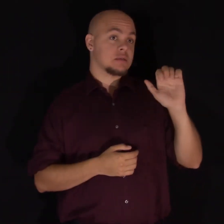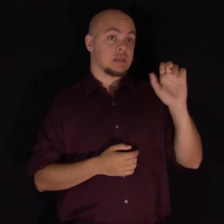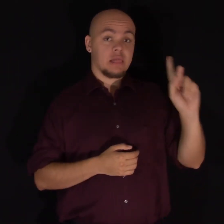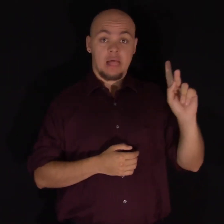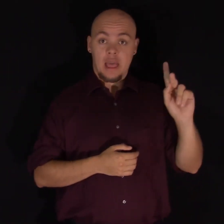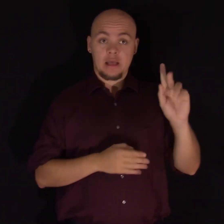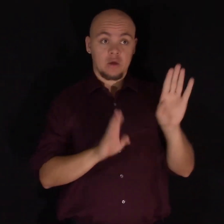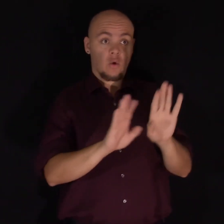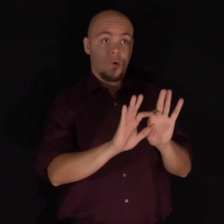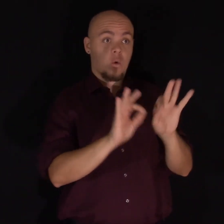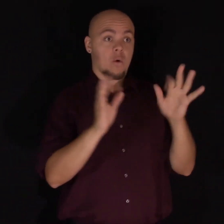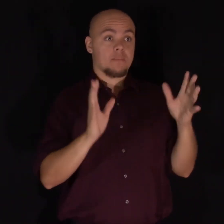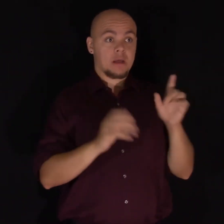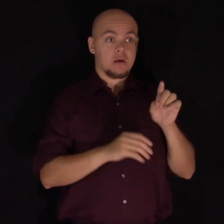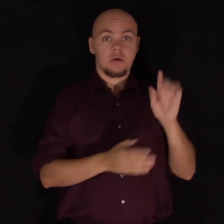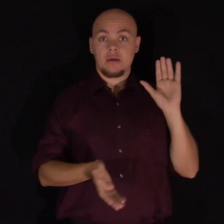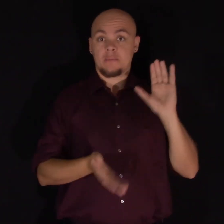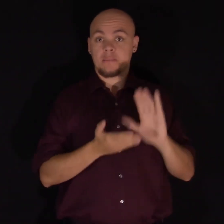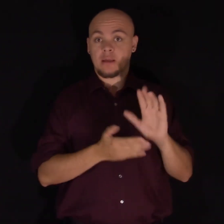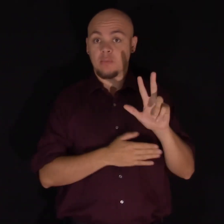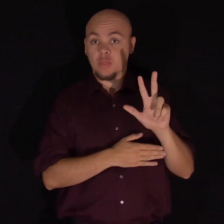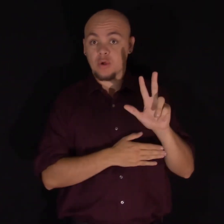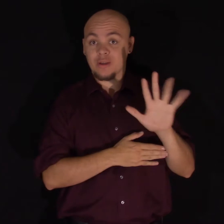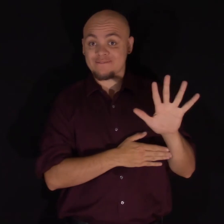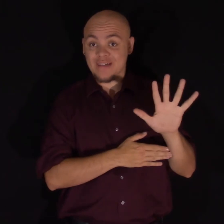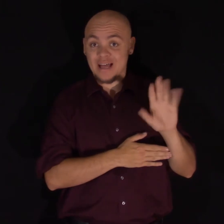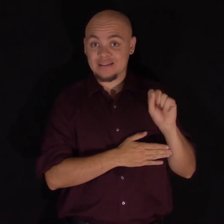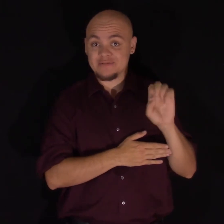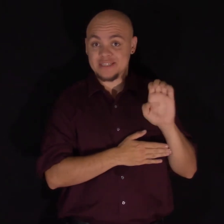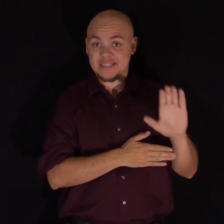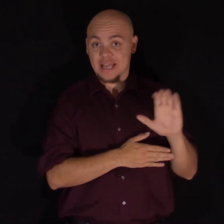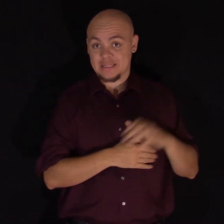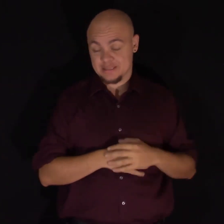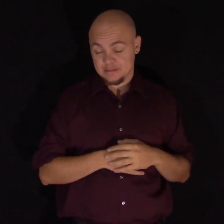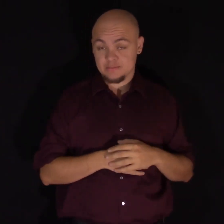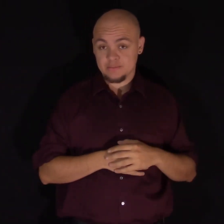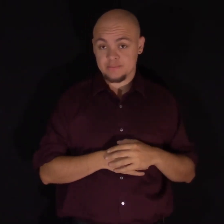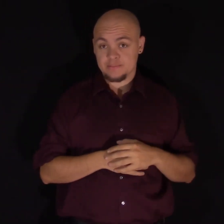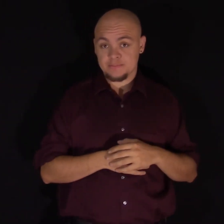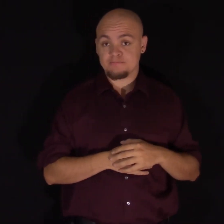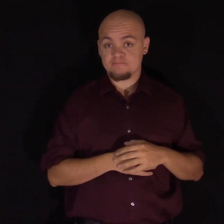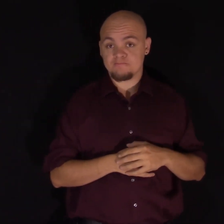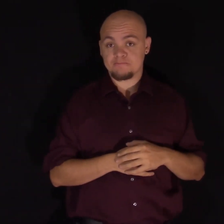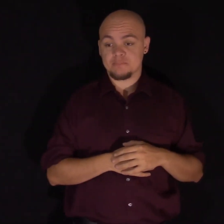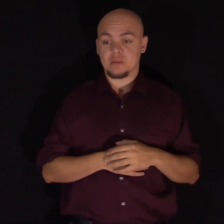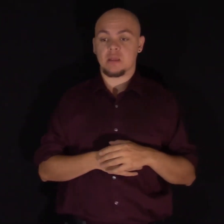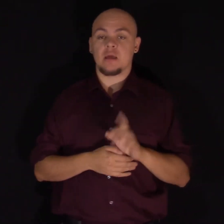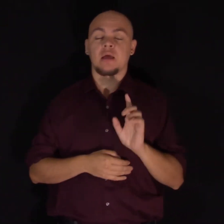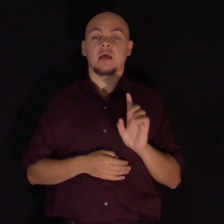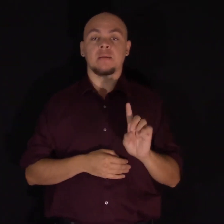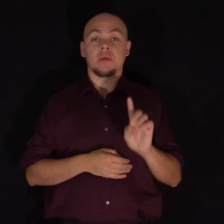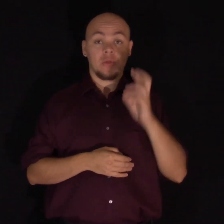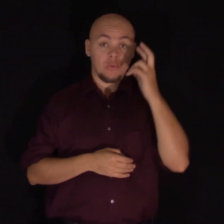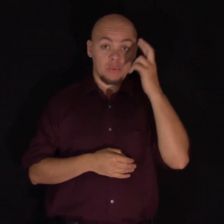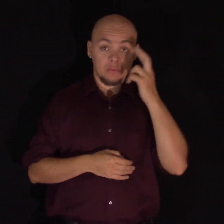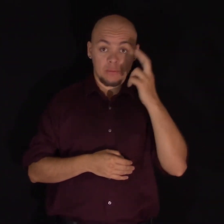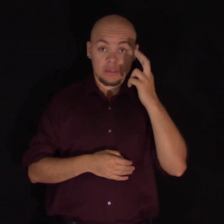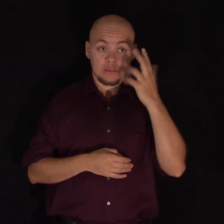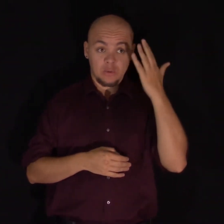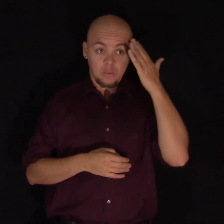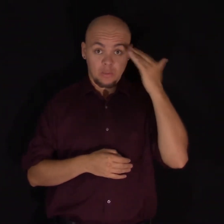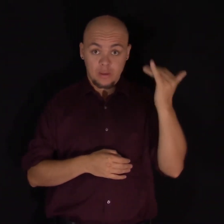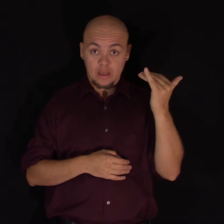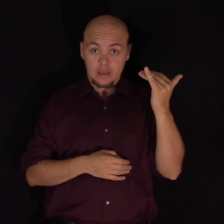work, this lowers to 35 seconds. But the reason that this is the case is